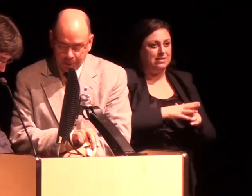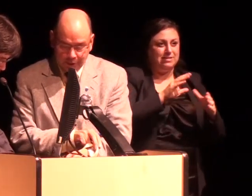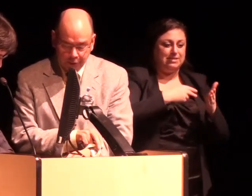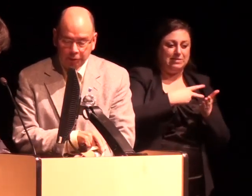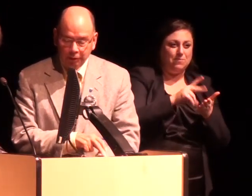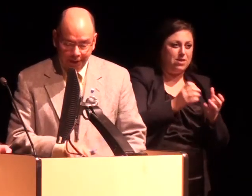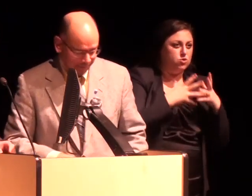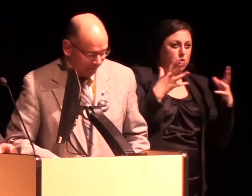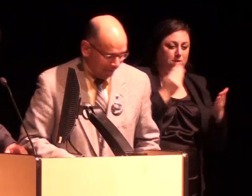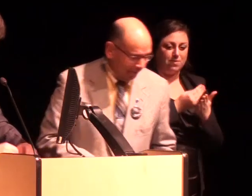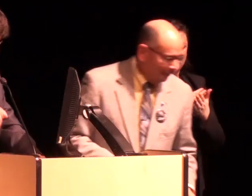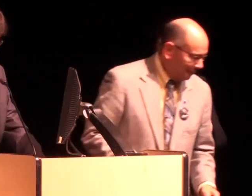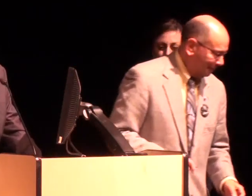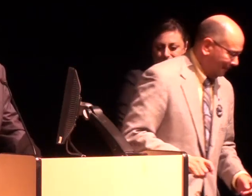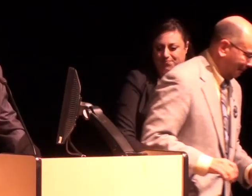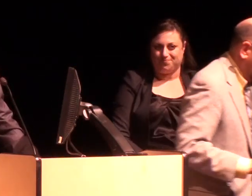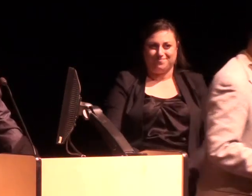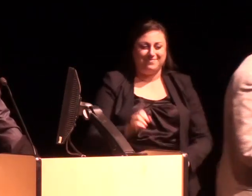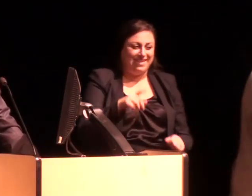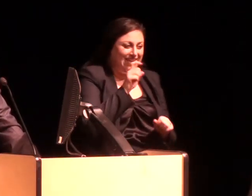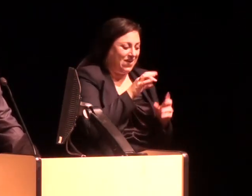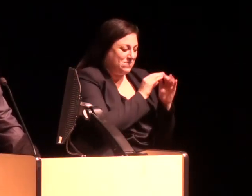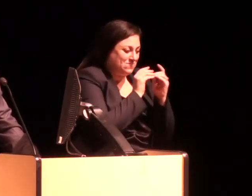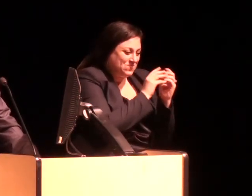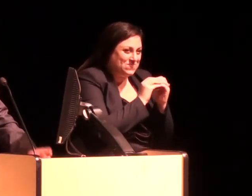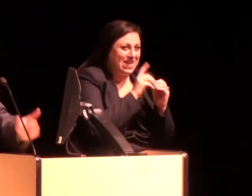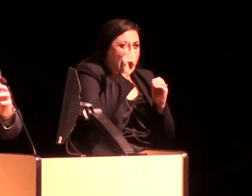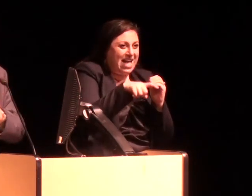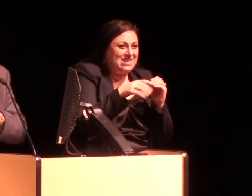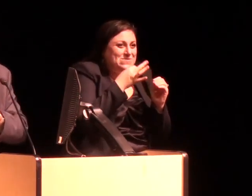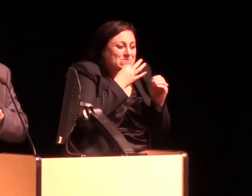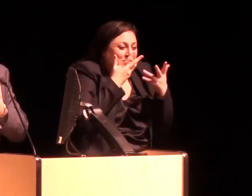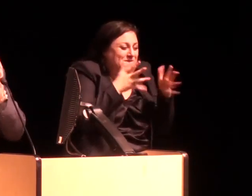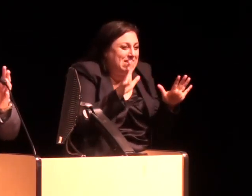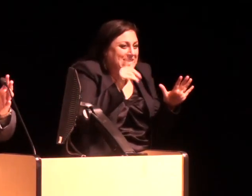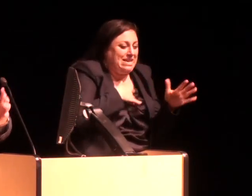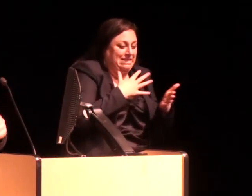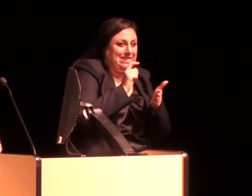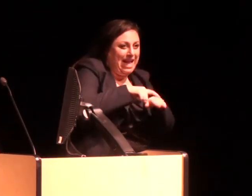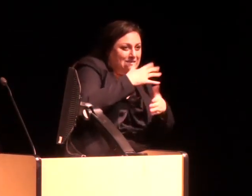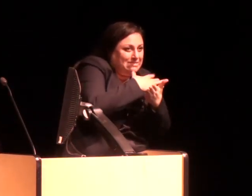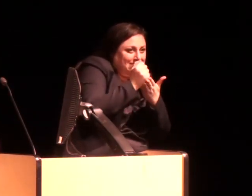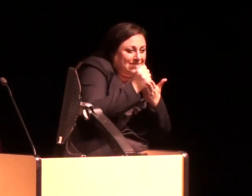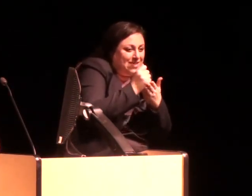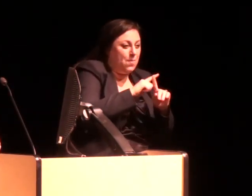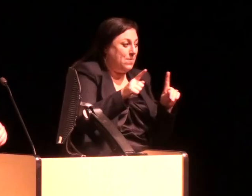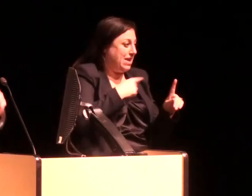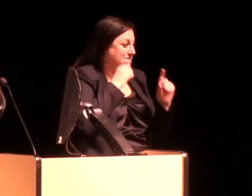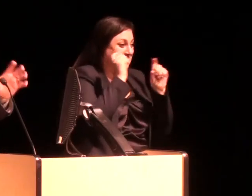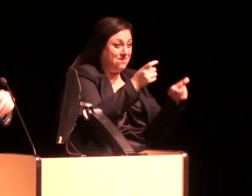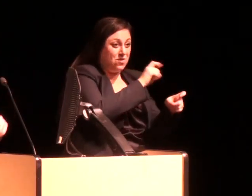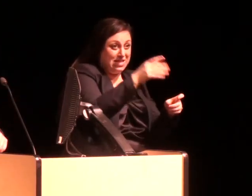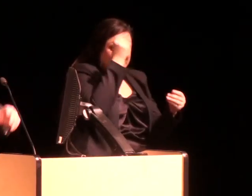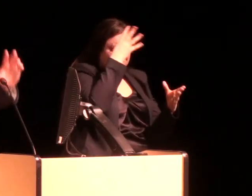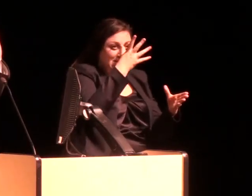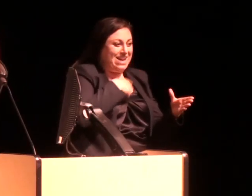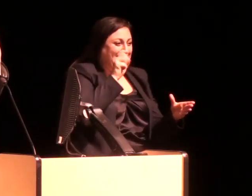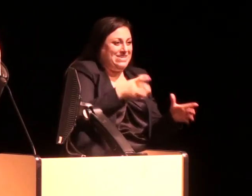Okay, sure. Okay. I need to almost to finish, but this is information that probably you don't have. So I'm going